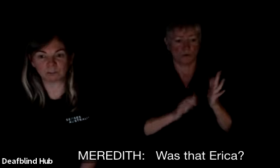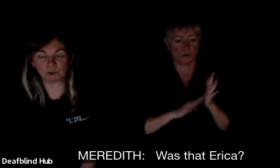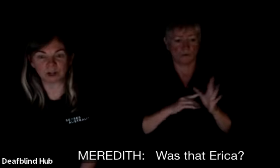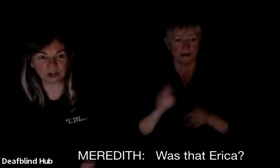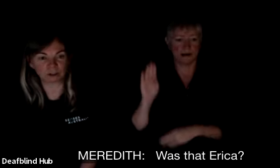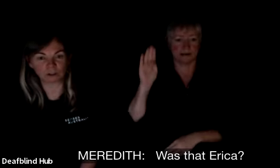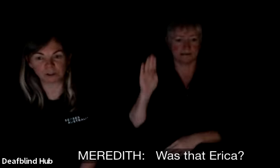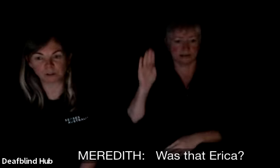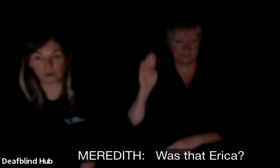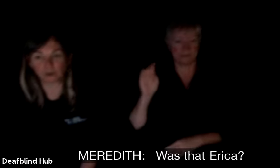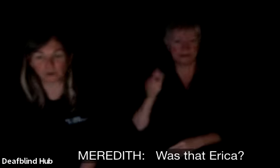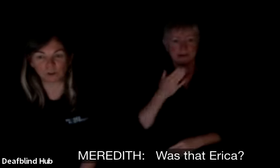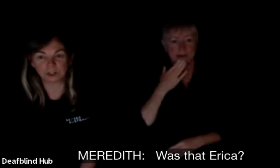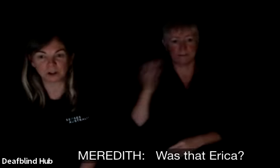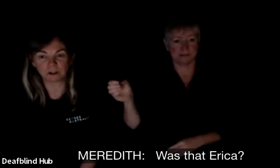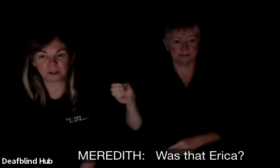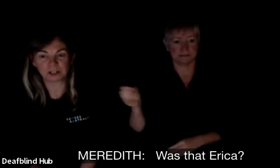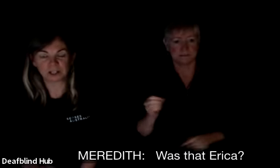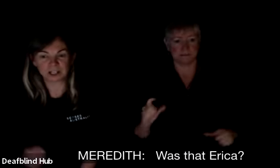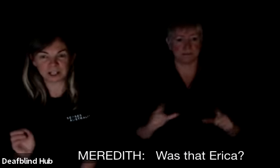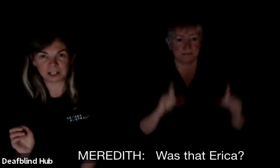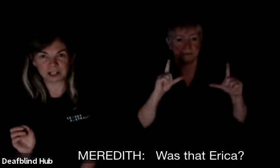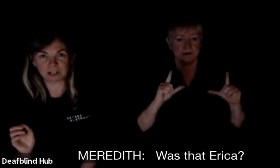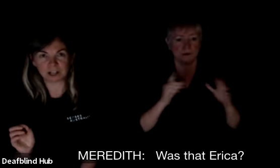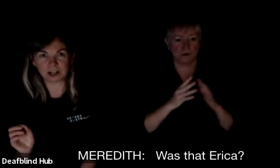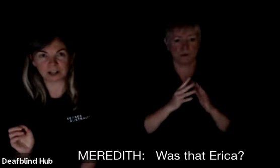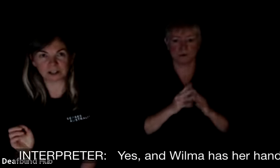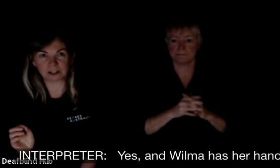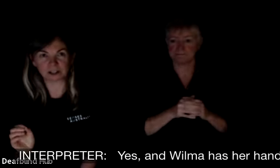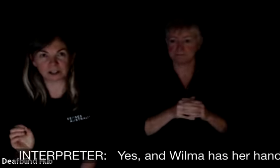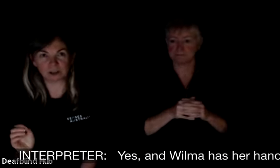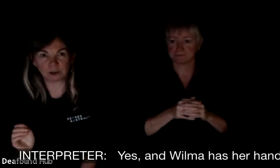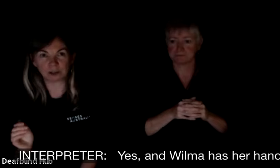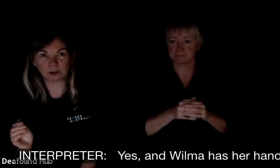bring Wilma across on her audio. Erica,